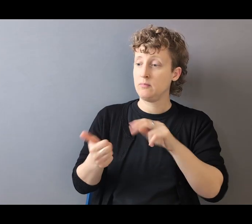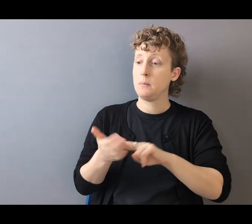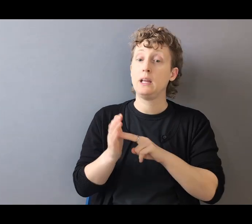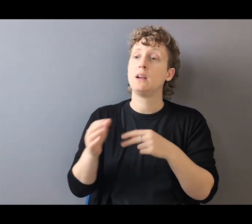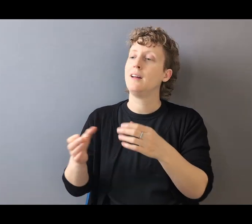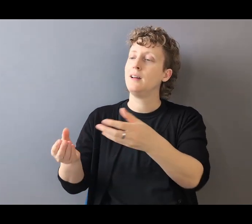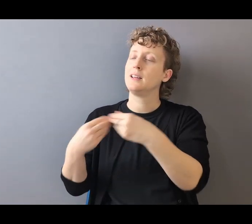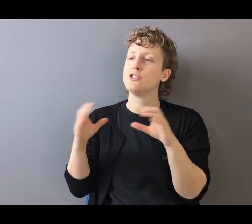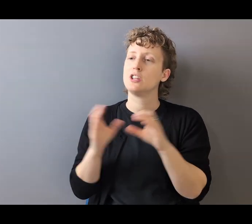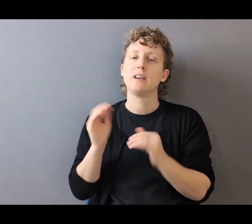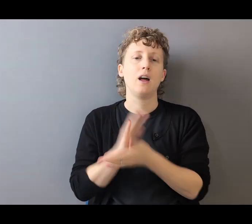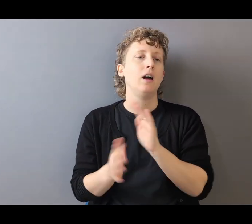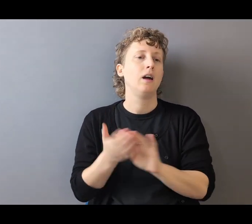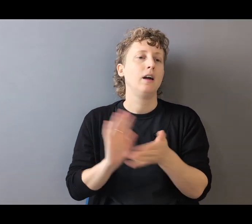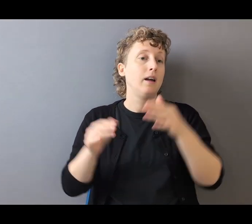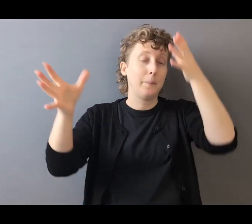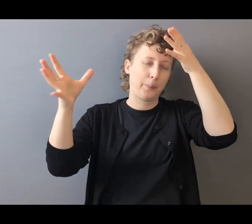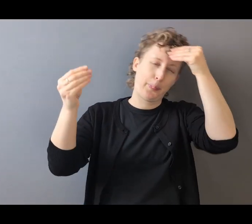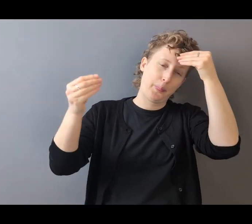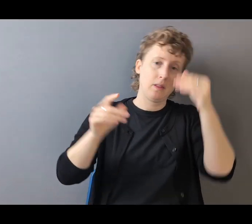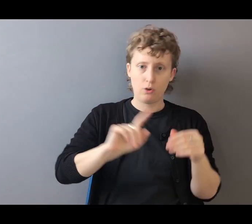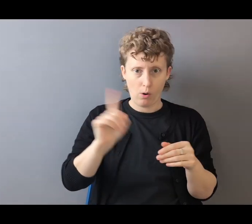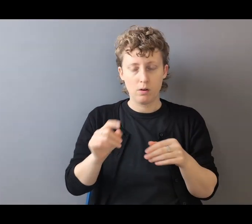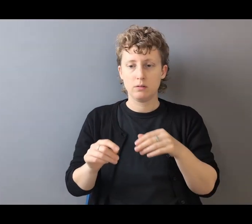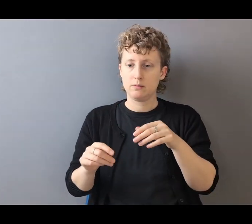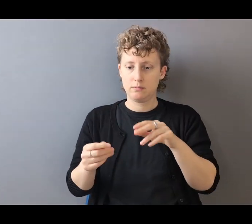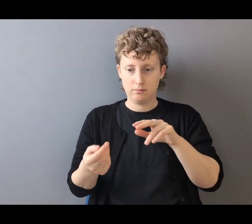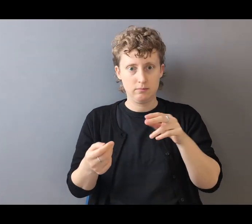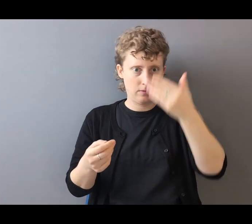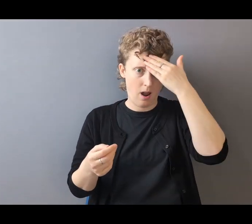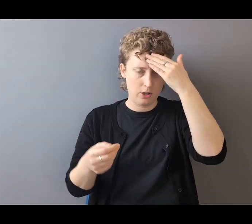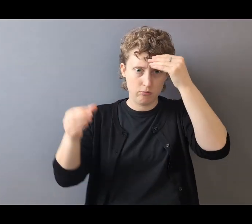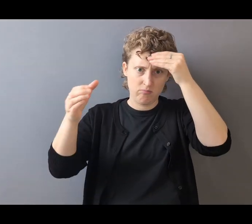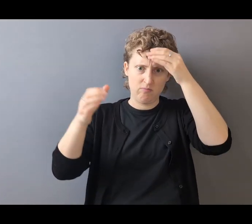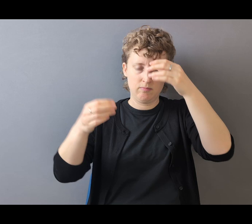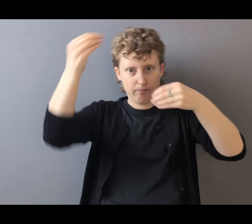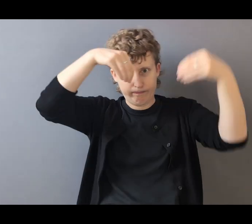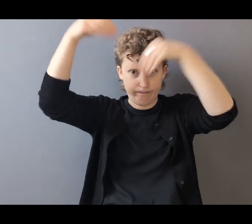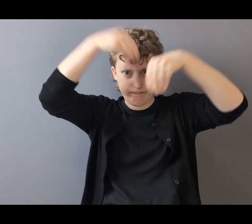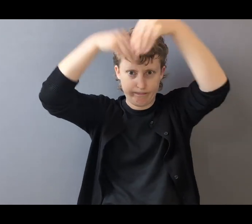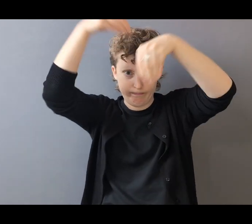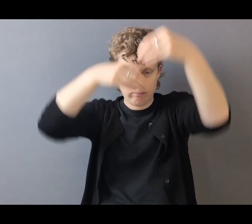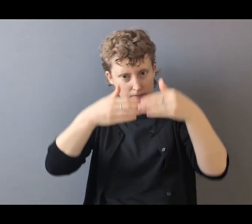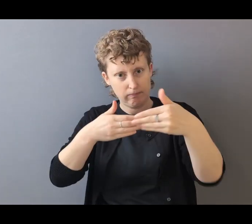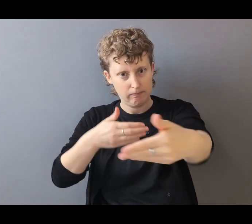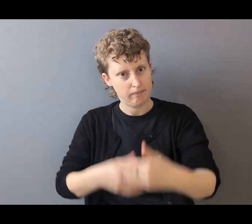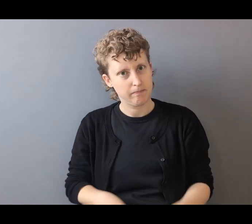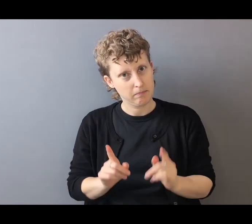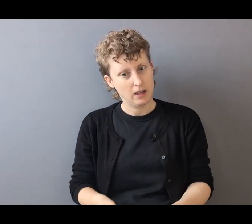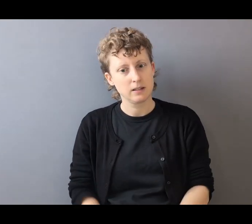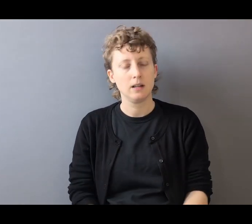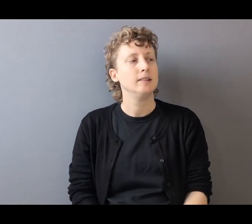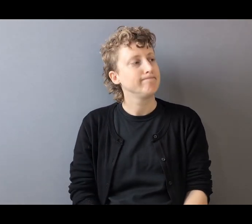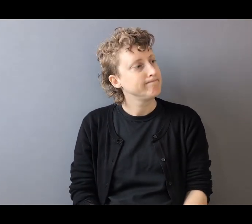So again, a difficult balance, but something I wanted to bring up. Mm-hmm. Yeah, that's also a recurring thing. I